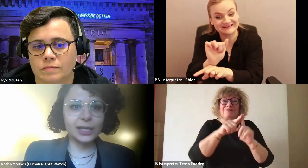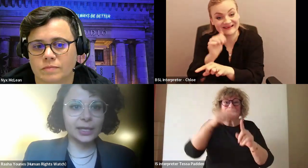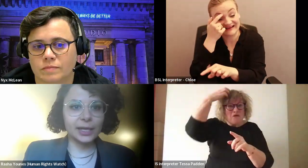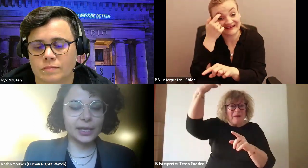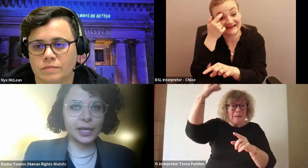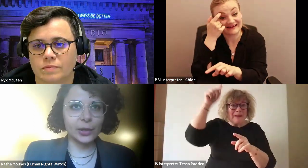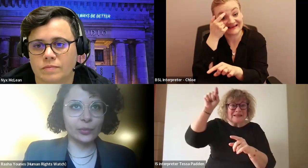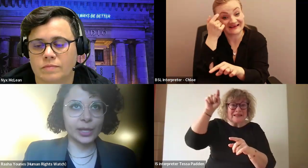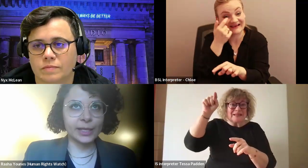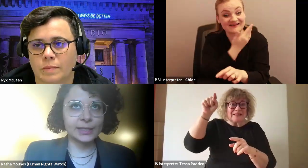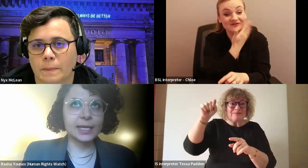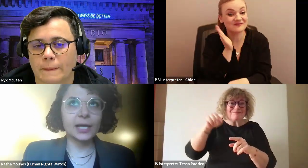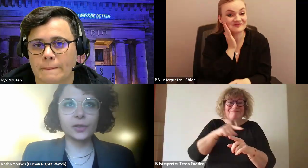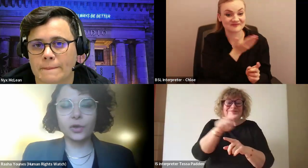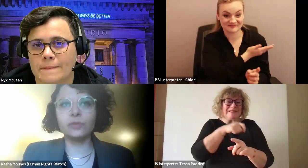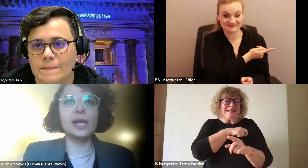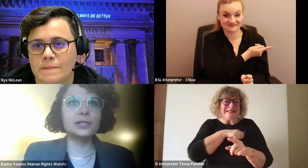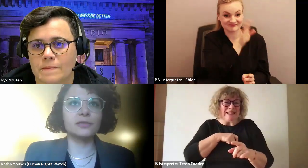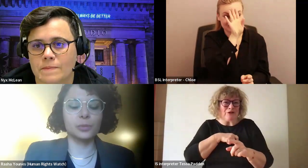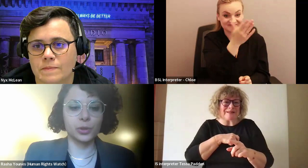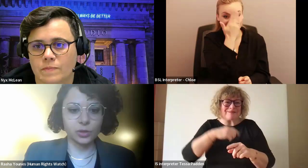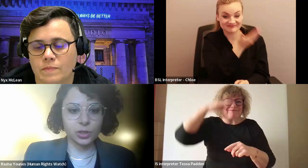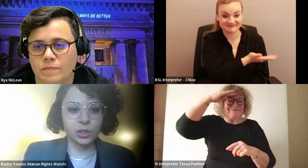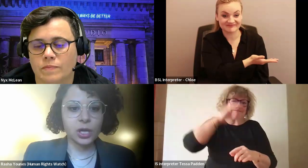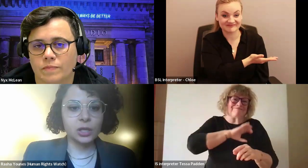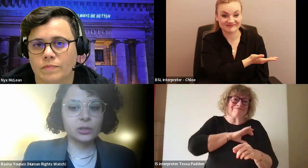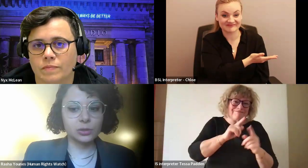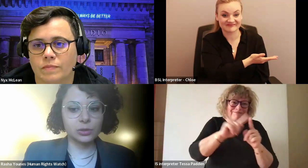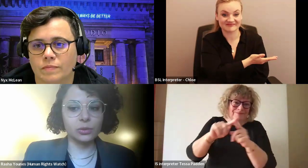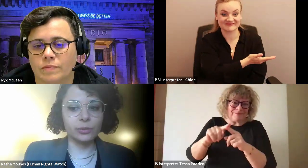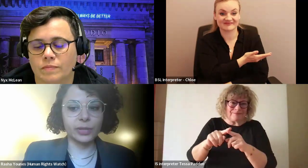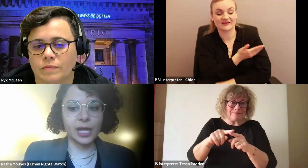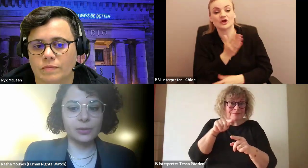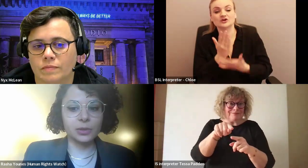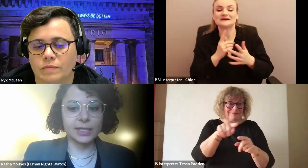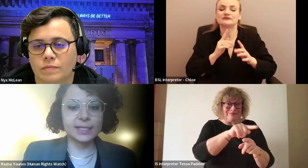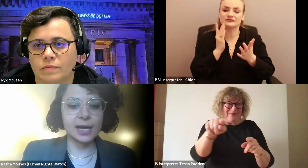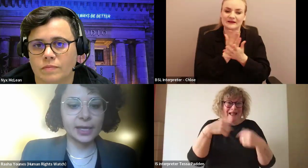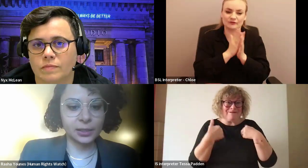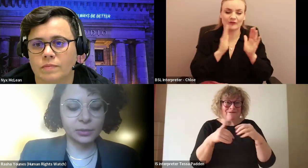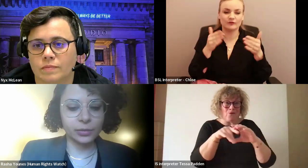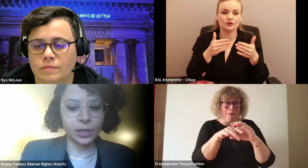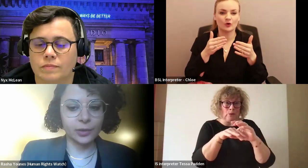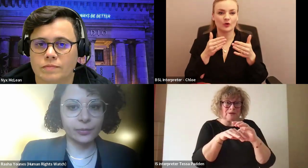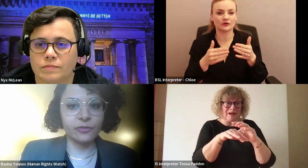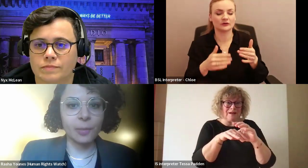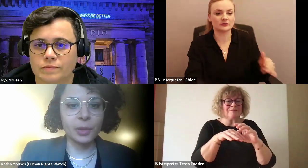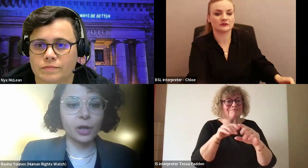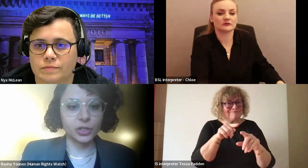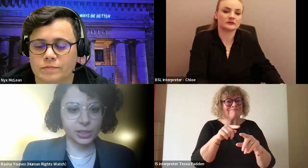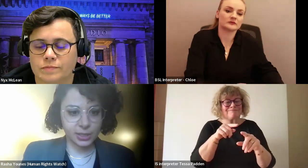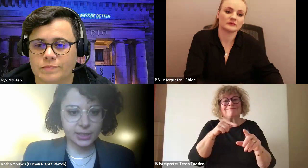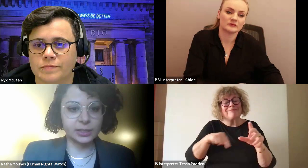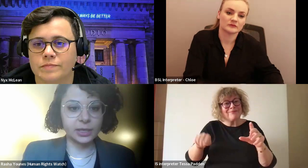takes really an entire creative approach to be able to design